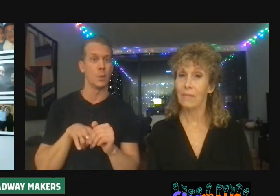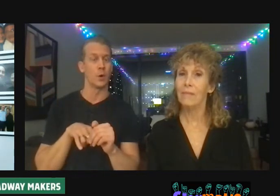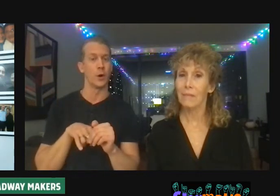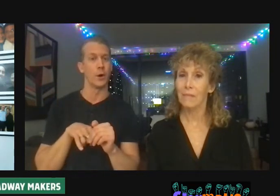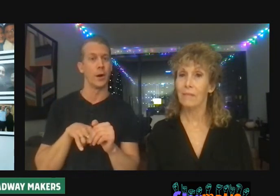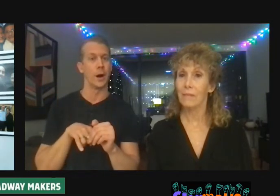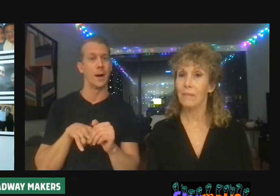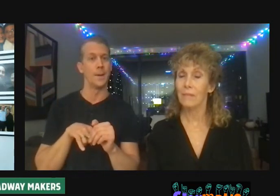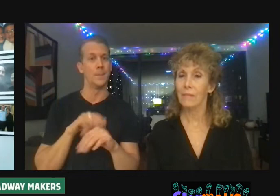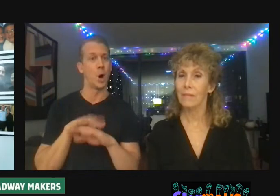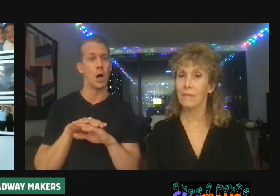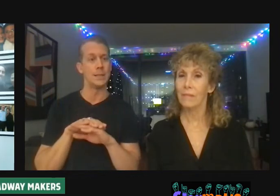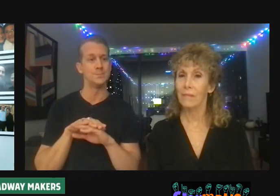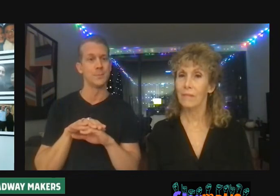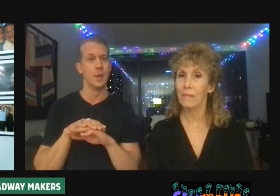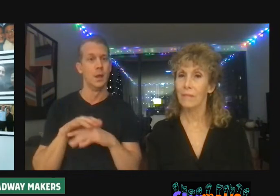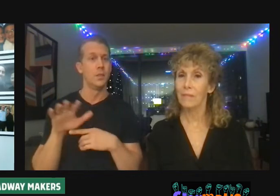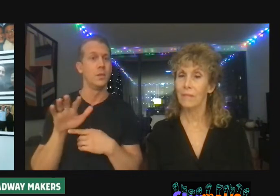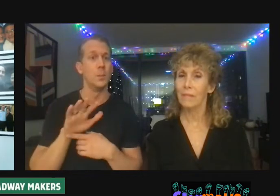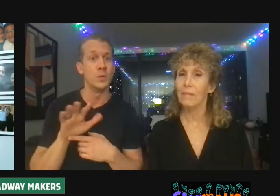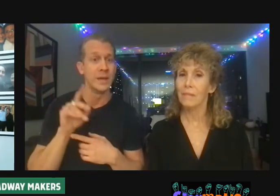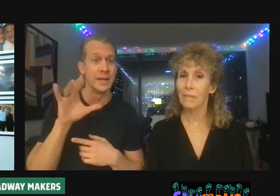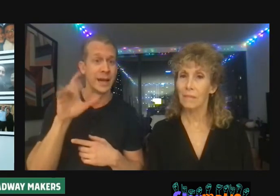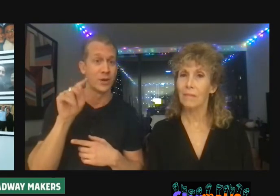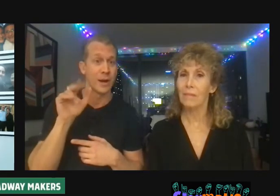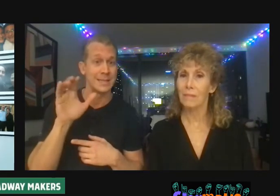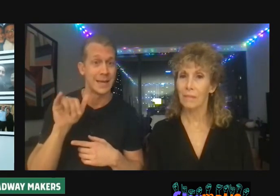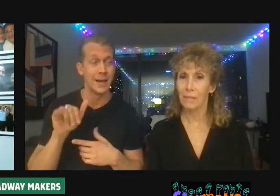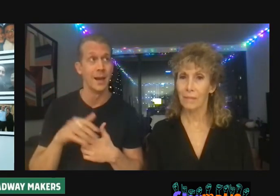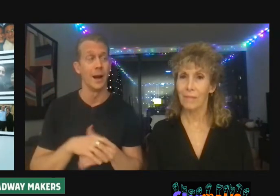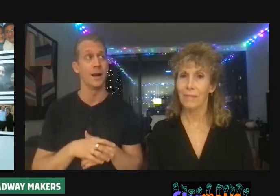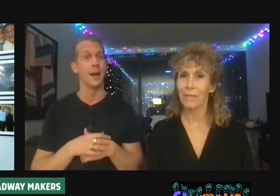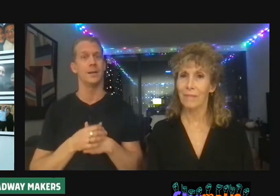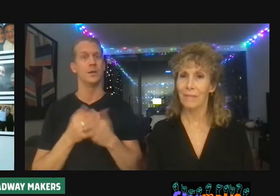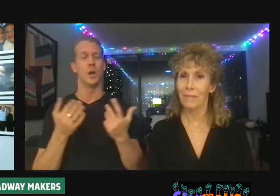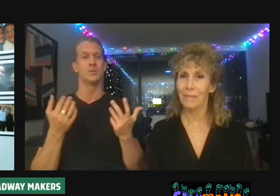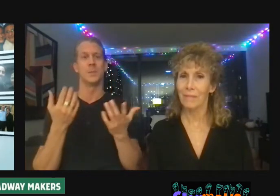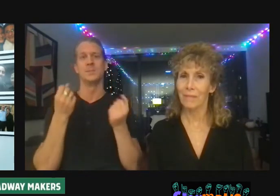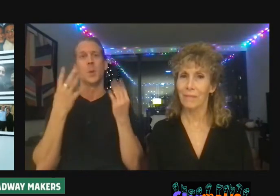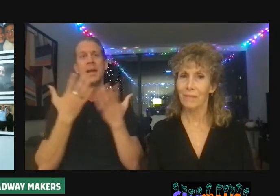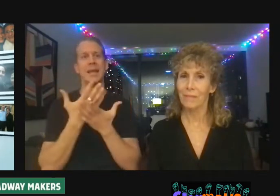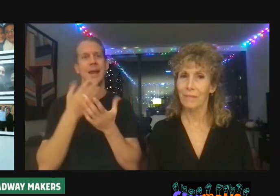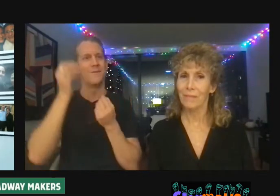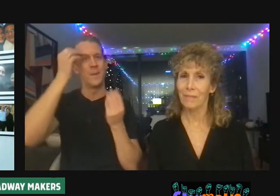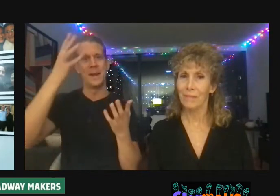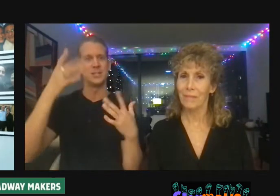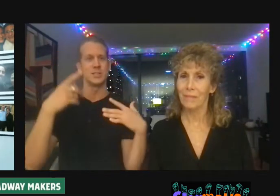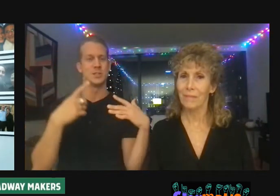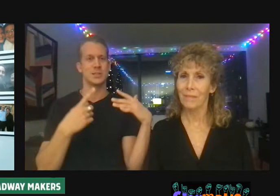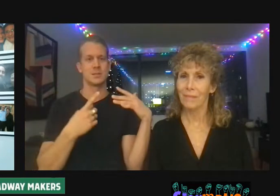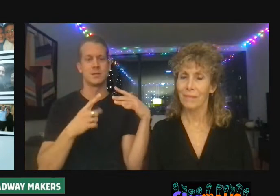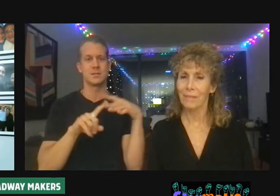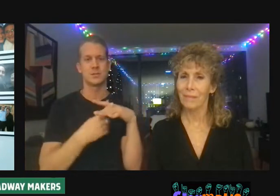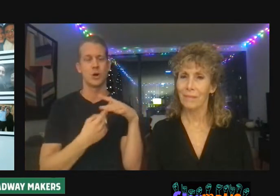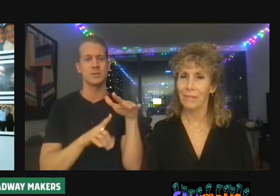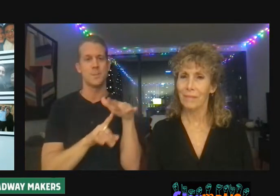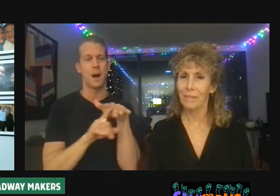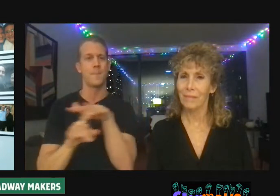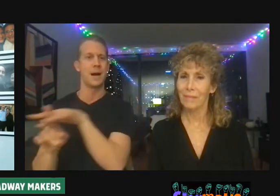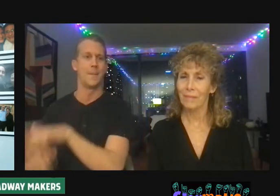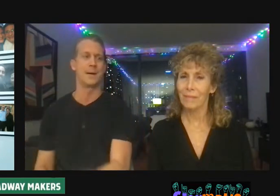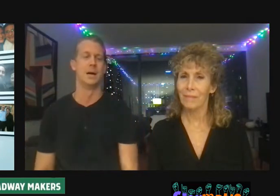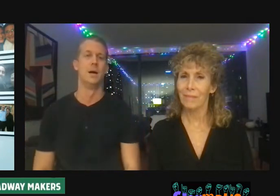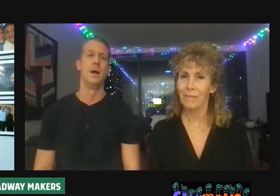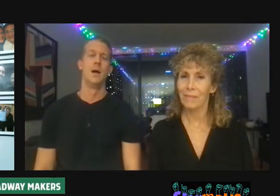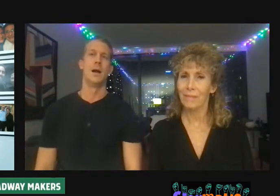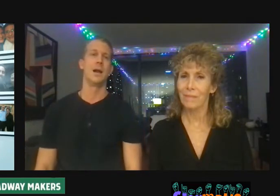songs that were on the movie Dick Tracy, and you know, so many information just start to